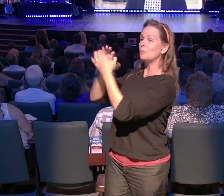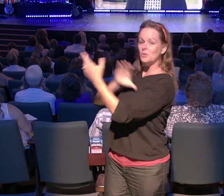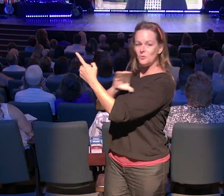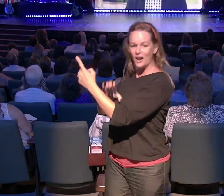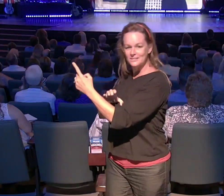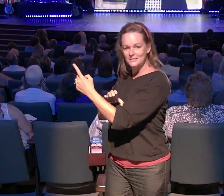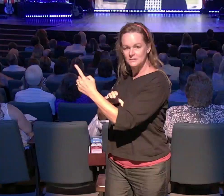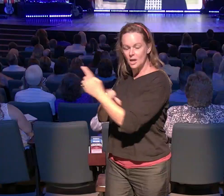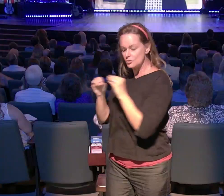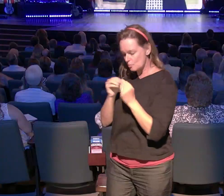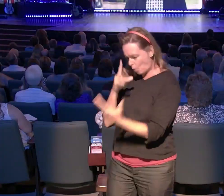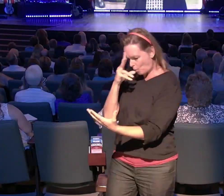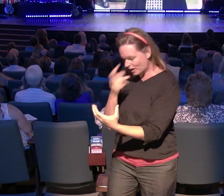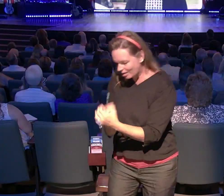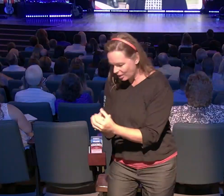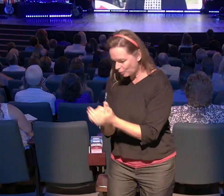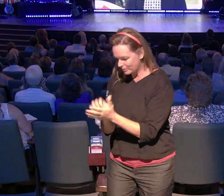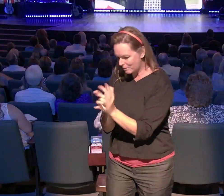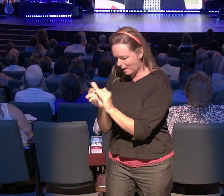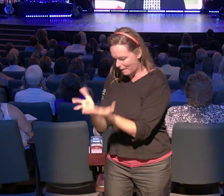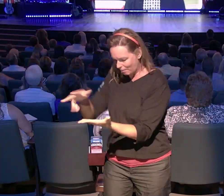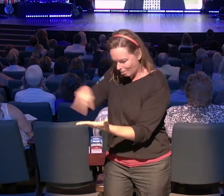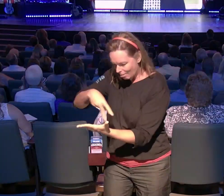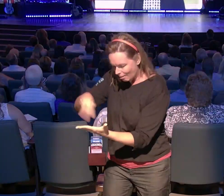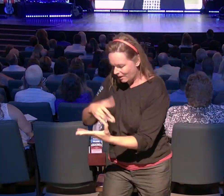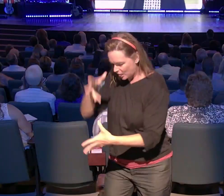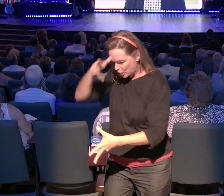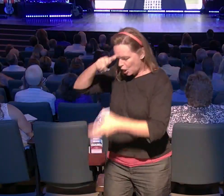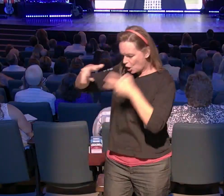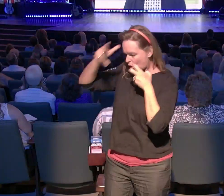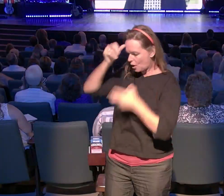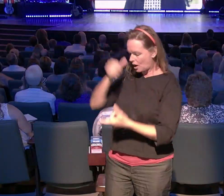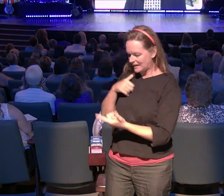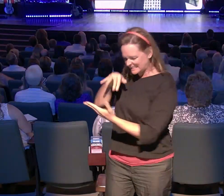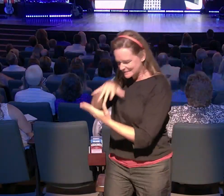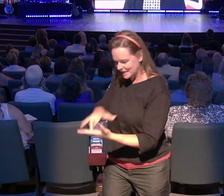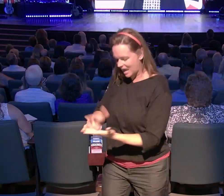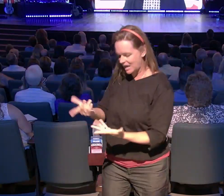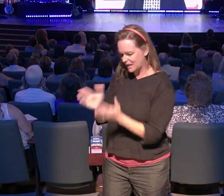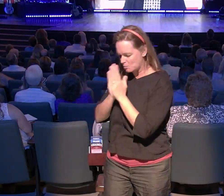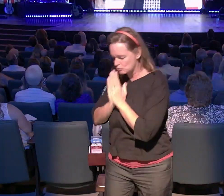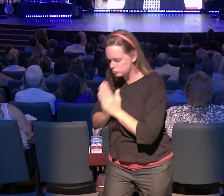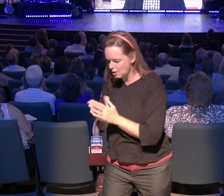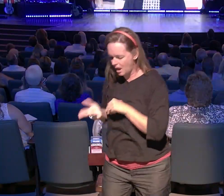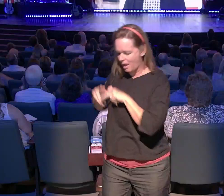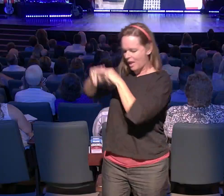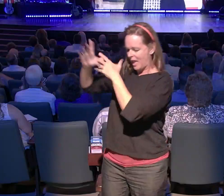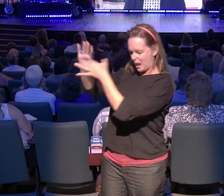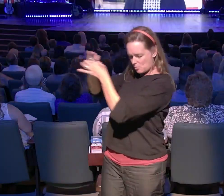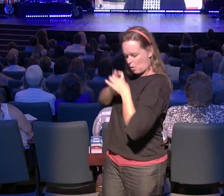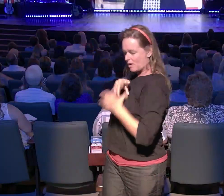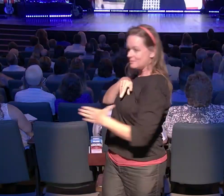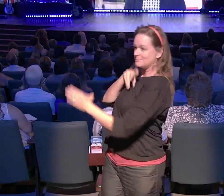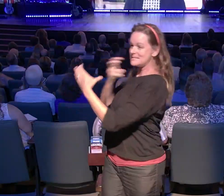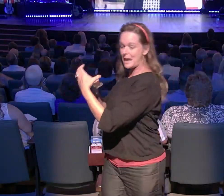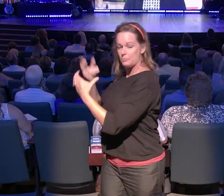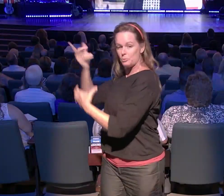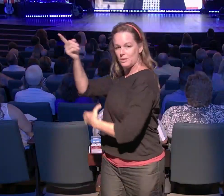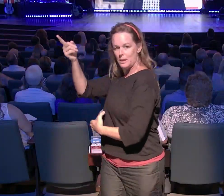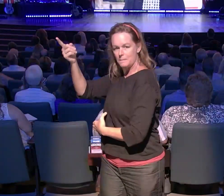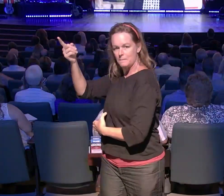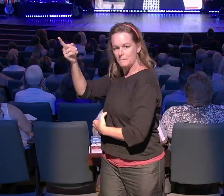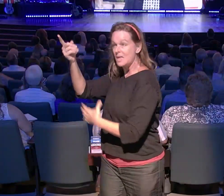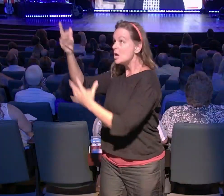we as His children should be peacemaking as well. What He loves, we love. What He pursues, we pursue. And